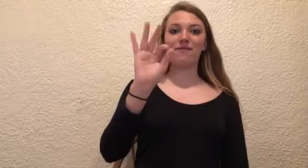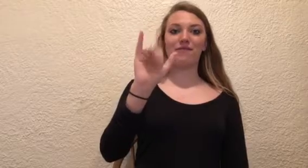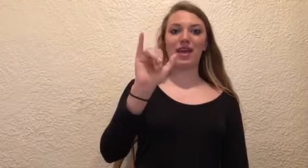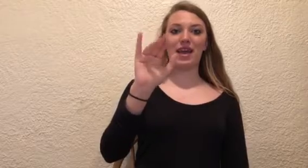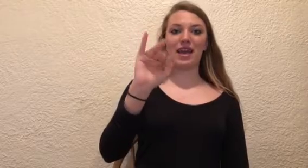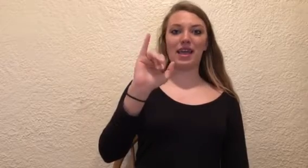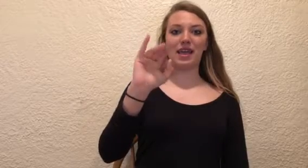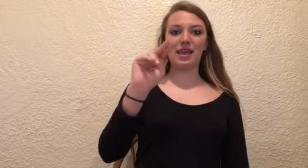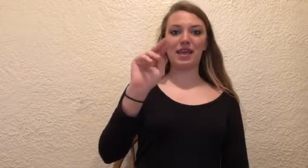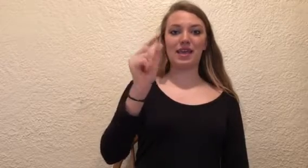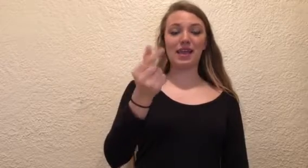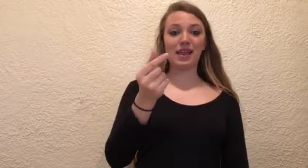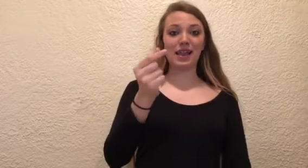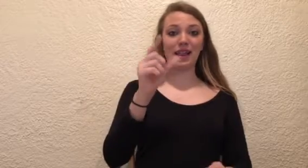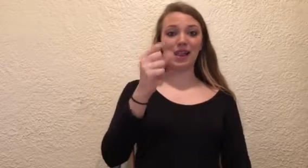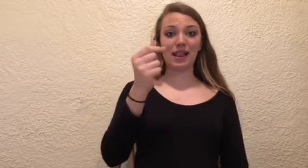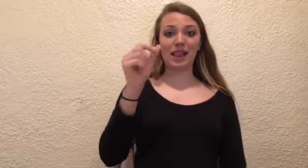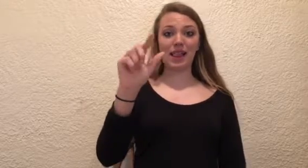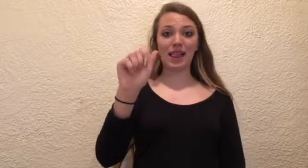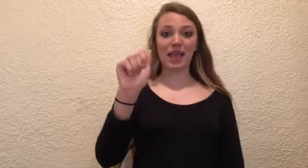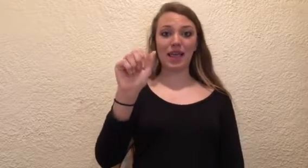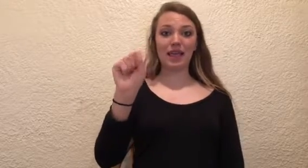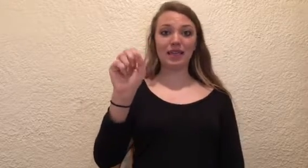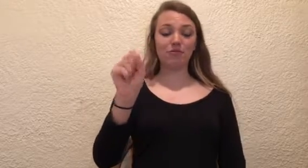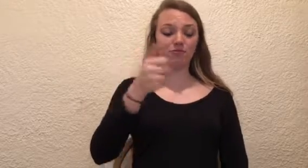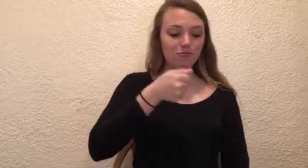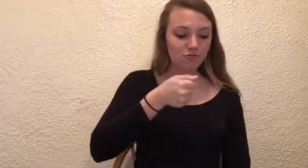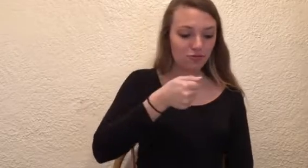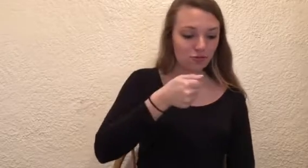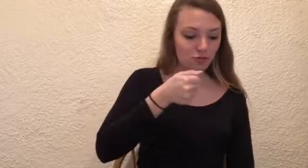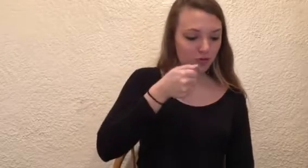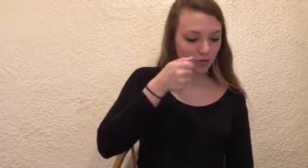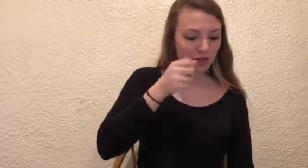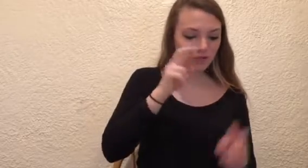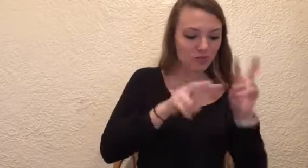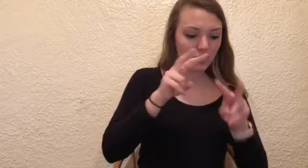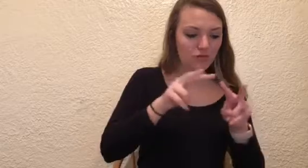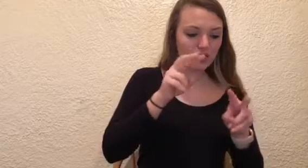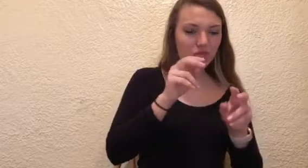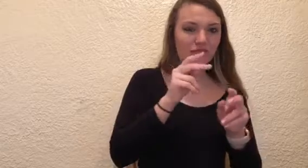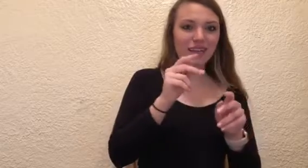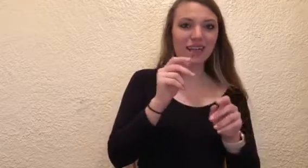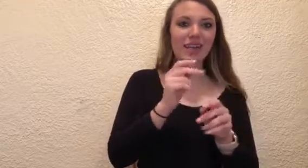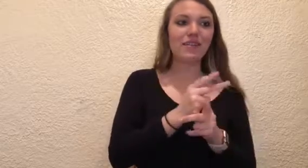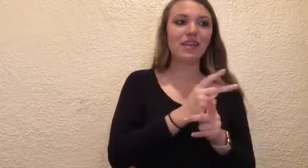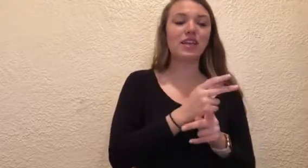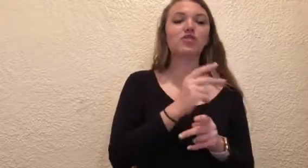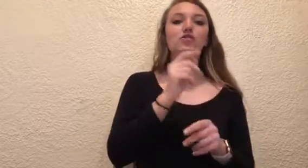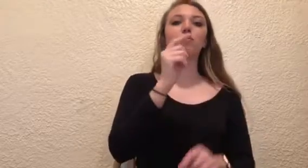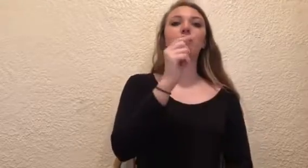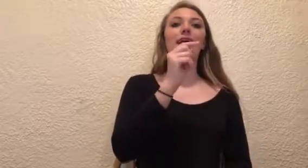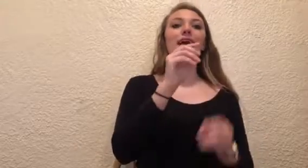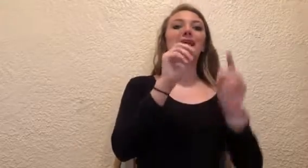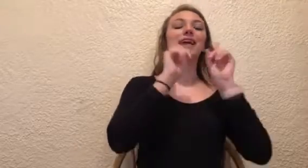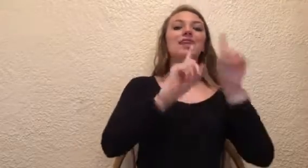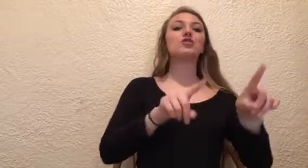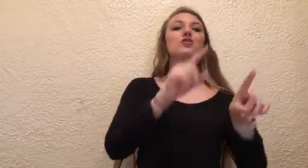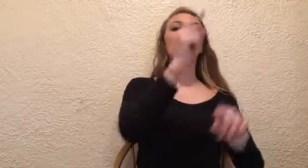to do numbers 1 and 2. That means you are going to draw, you're going to observe the crickets in your container. You're going to draw a